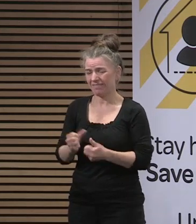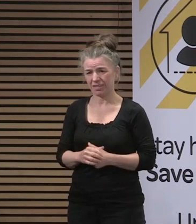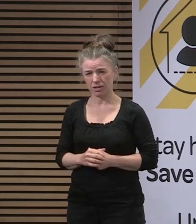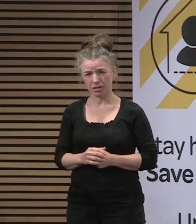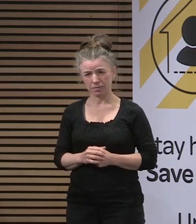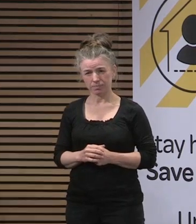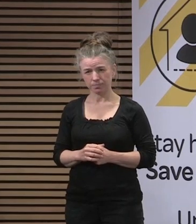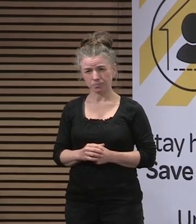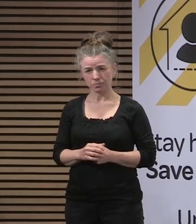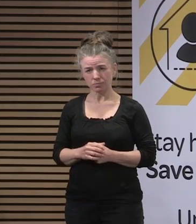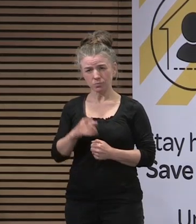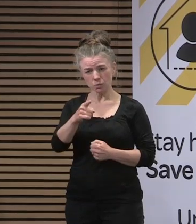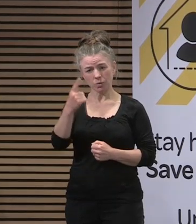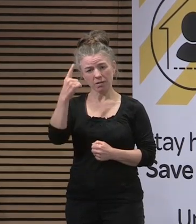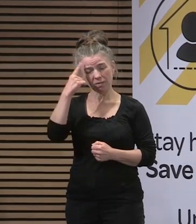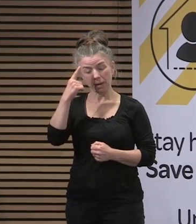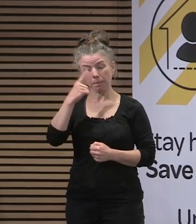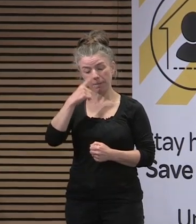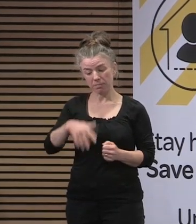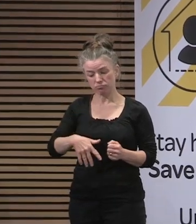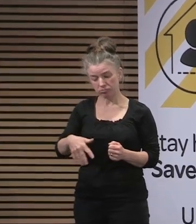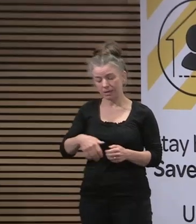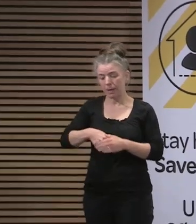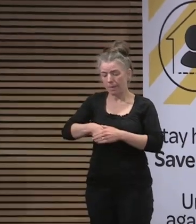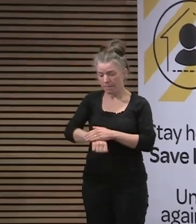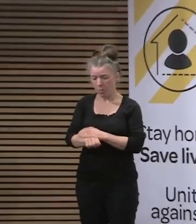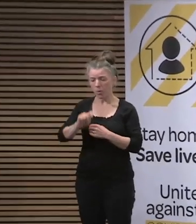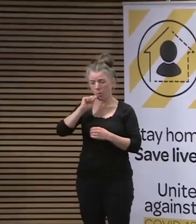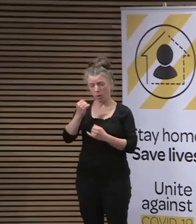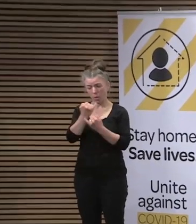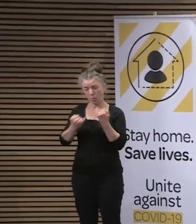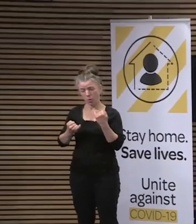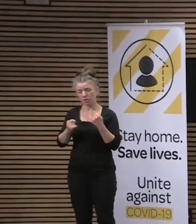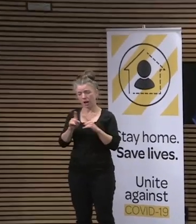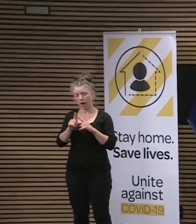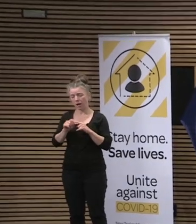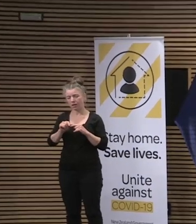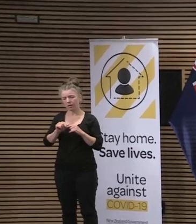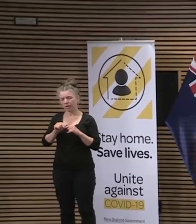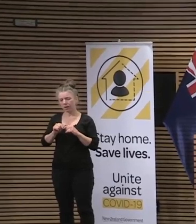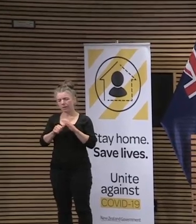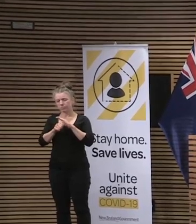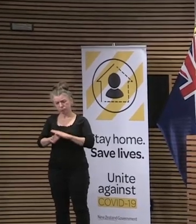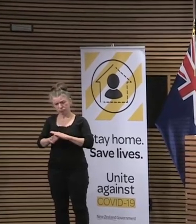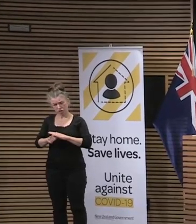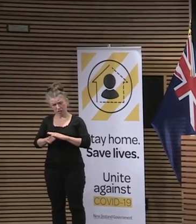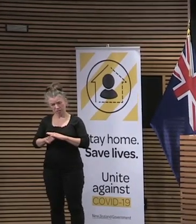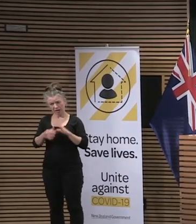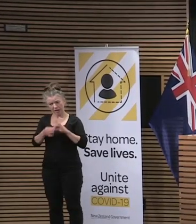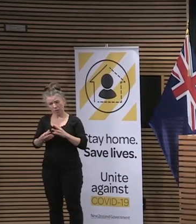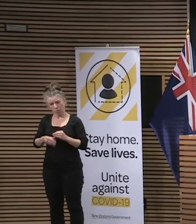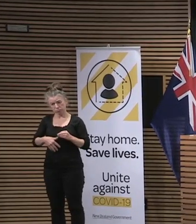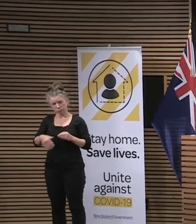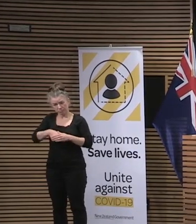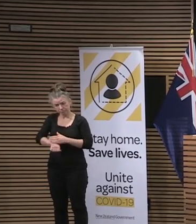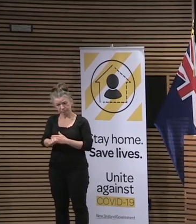in postnatal depression as a result of COVID? Not specifically, but obviously one of the a key focus for